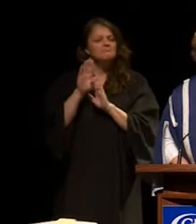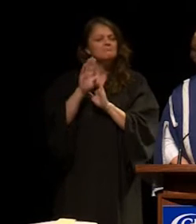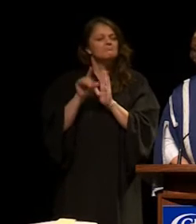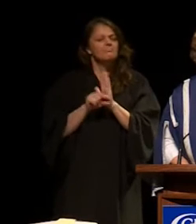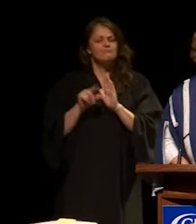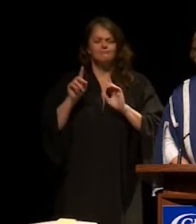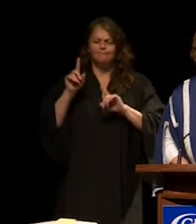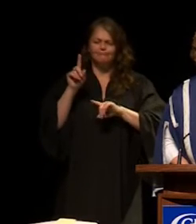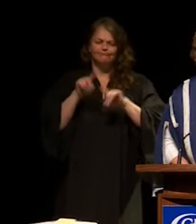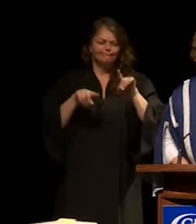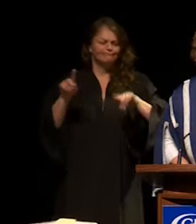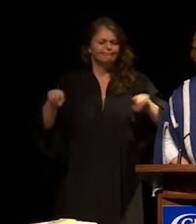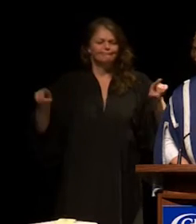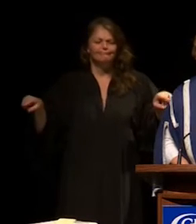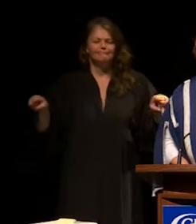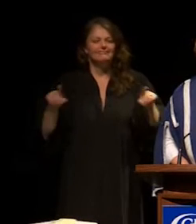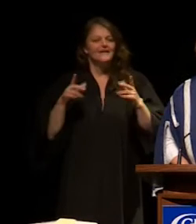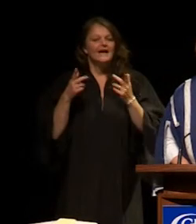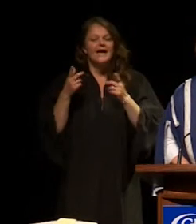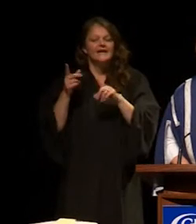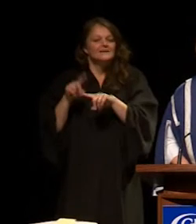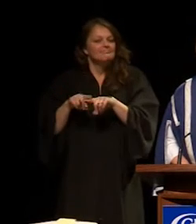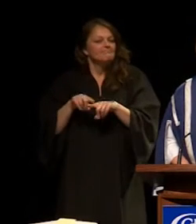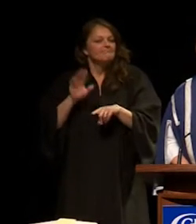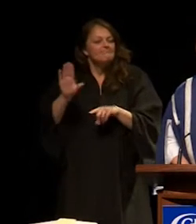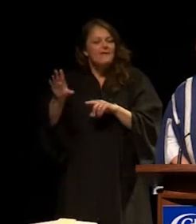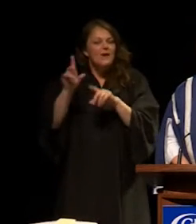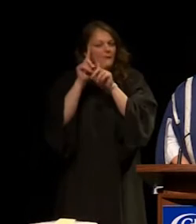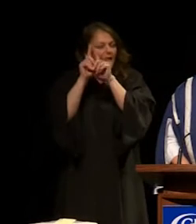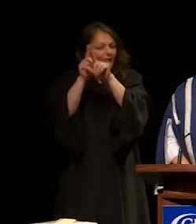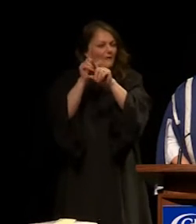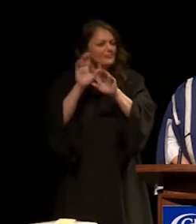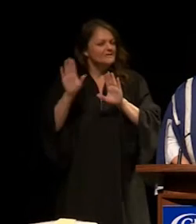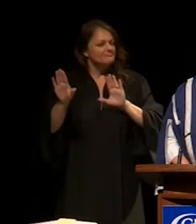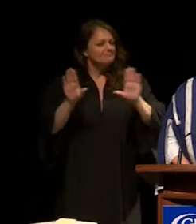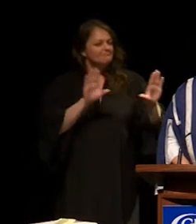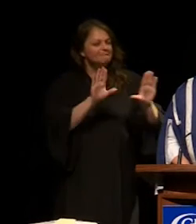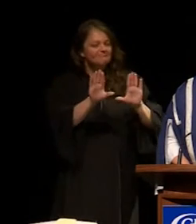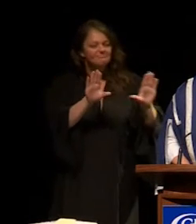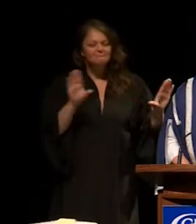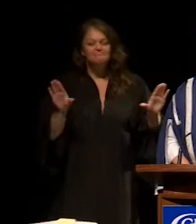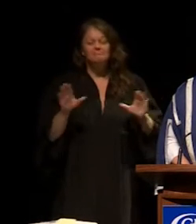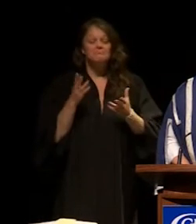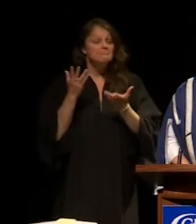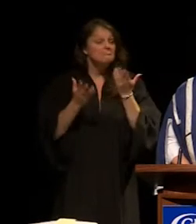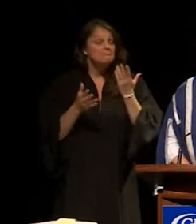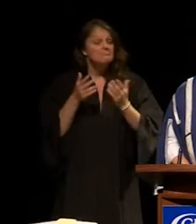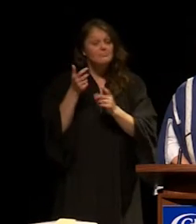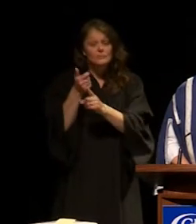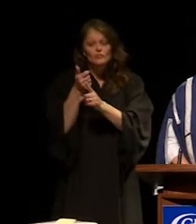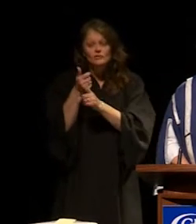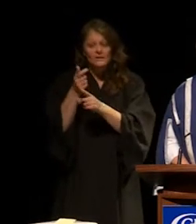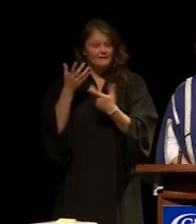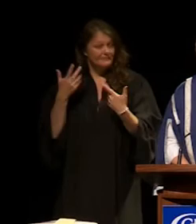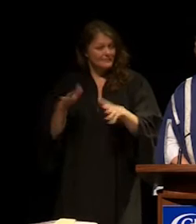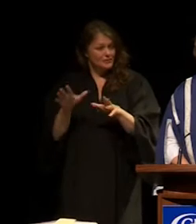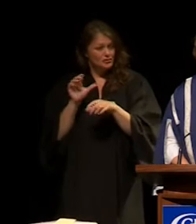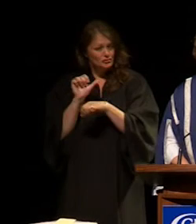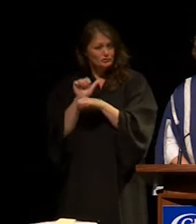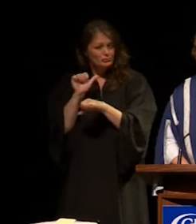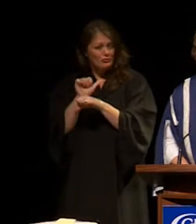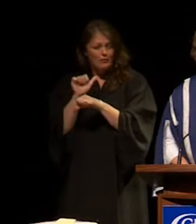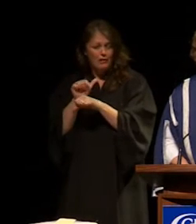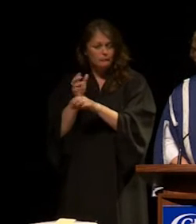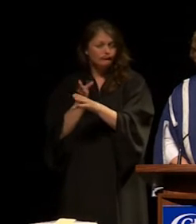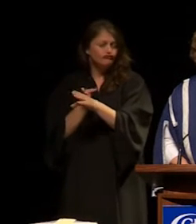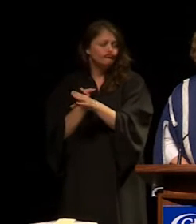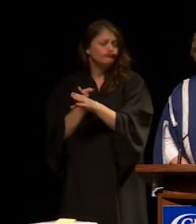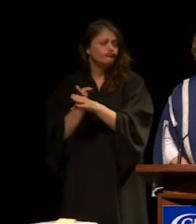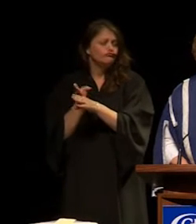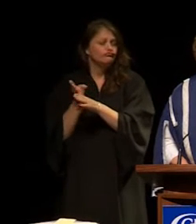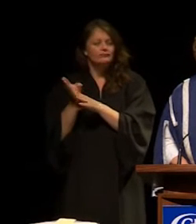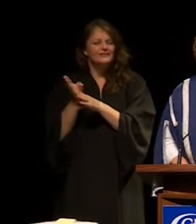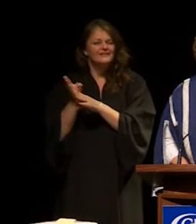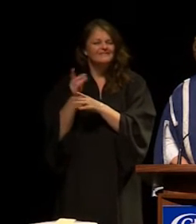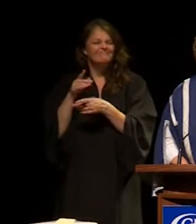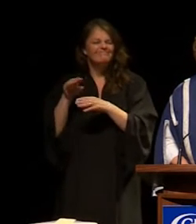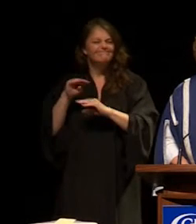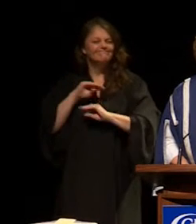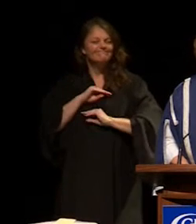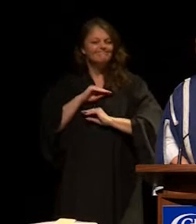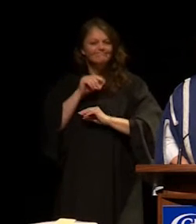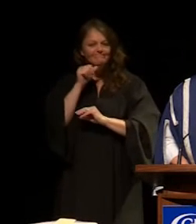motivated by unique personal goals. You may have come to us as a seasoned professional in pursuit of a career